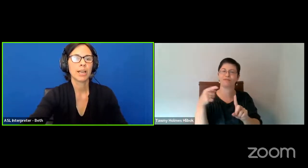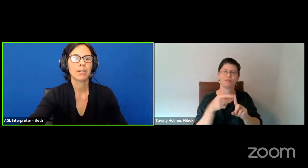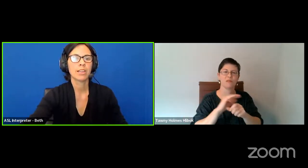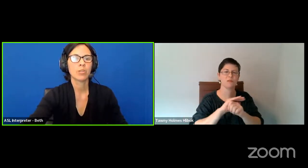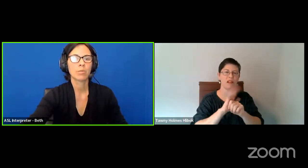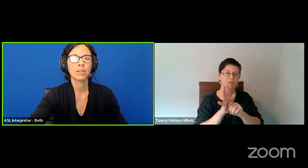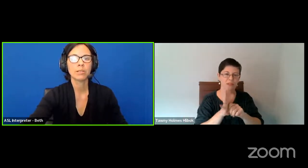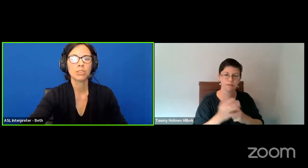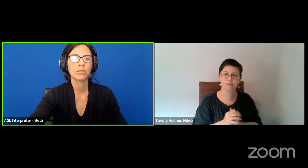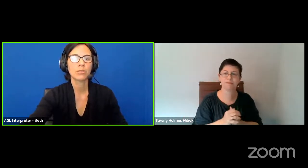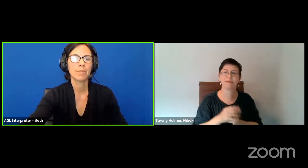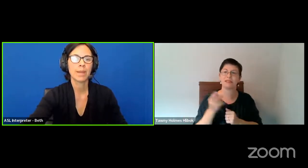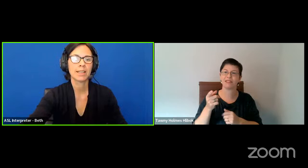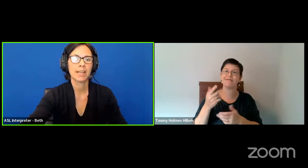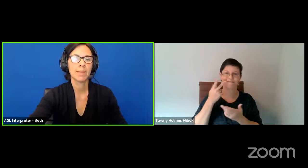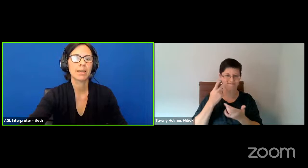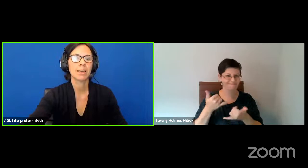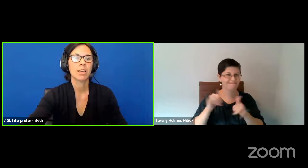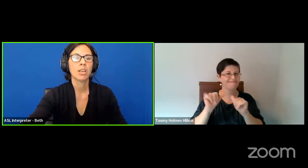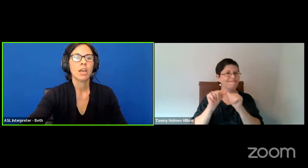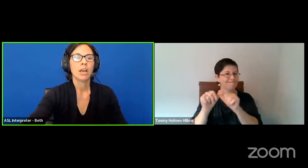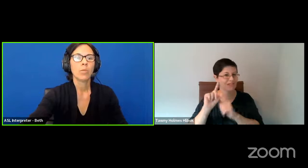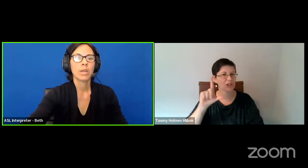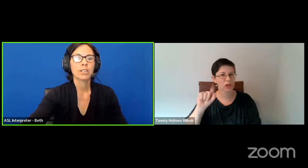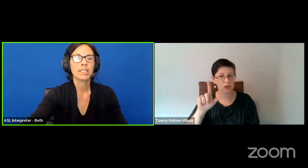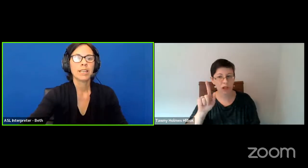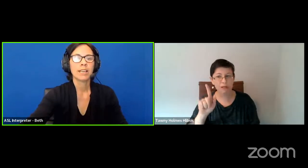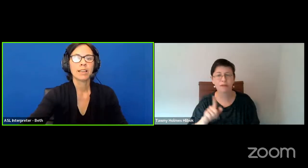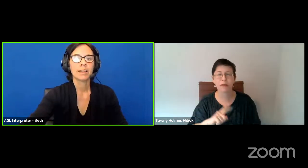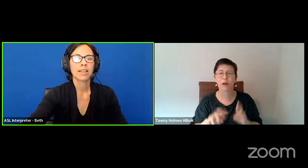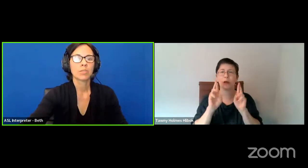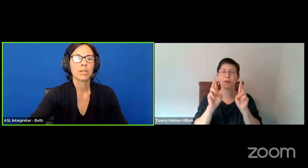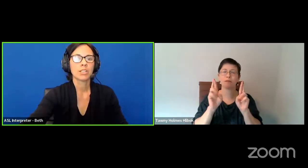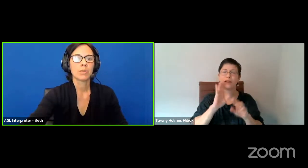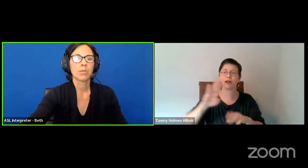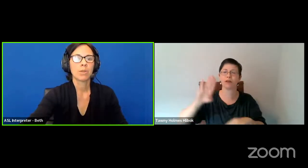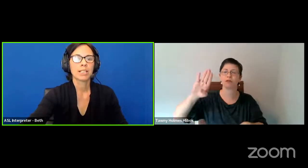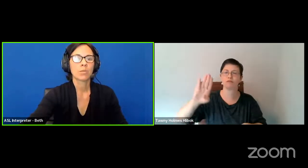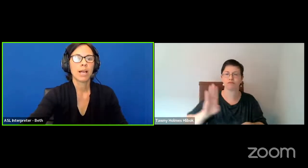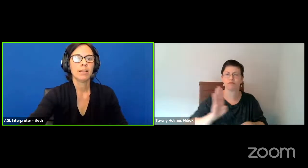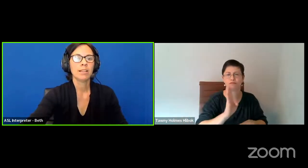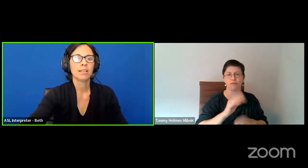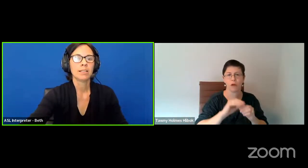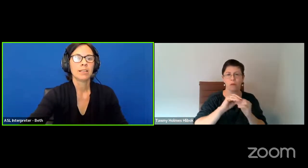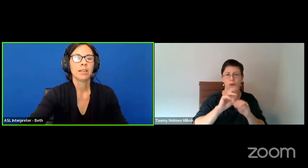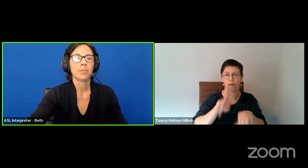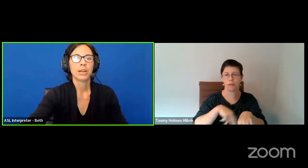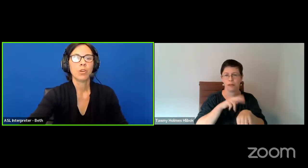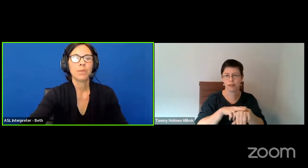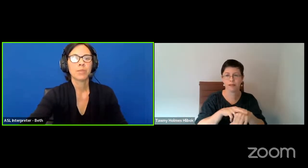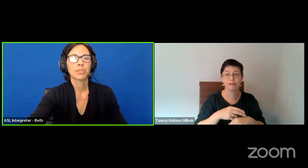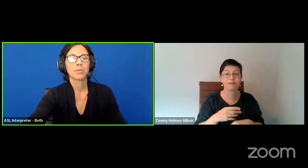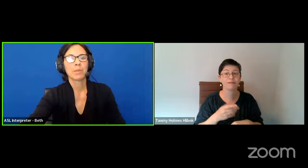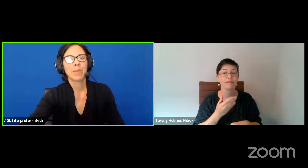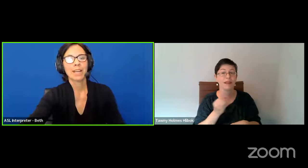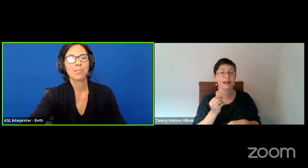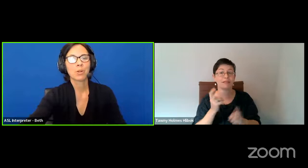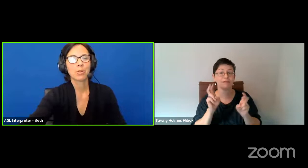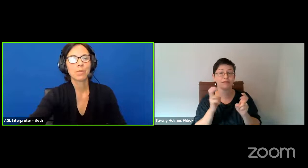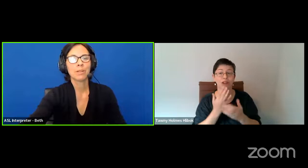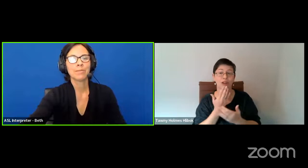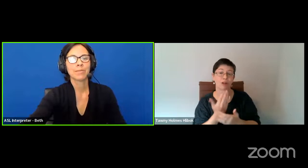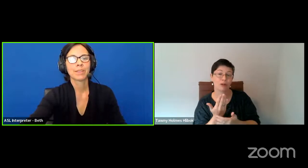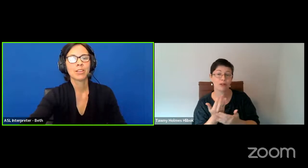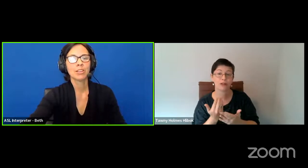much higher than normal due to the pandemic. We are seeing that 2021 as well, but hoping it will swing back to